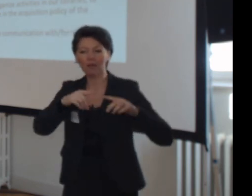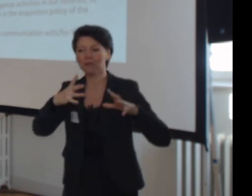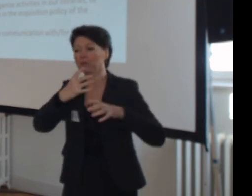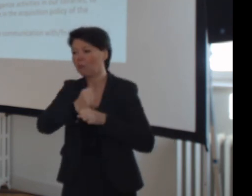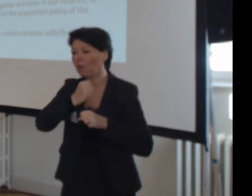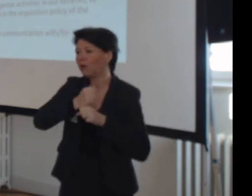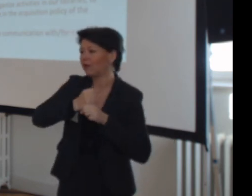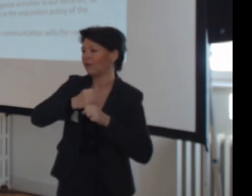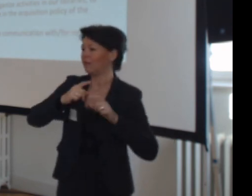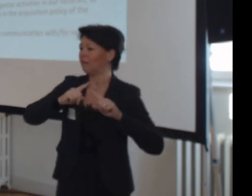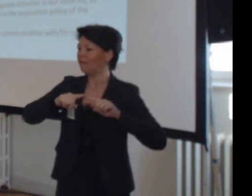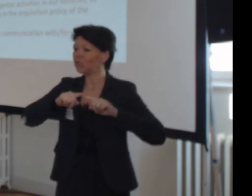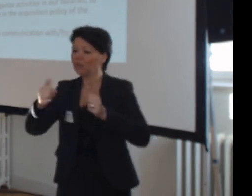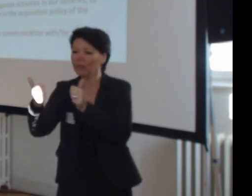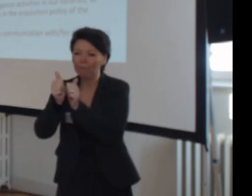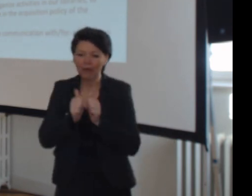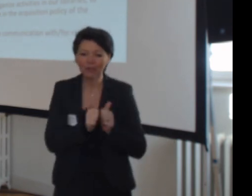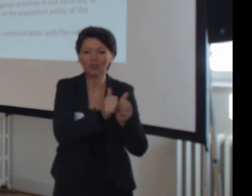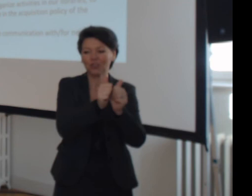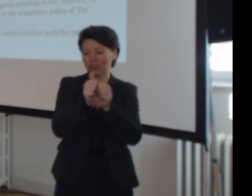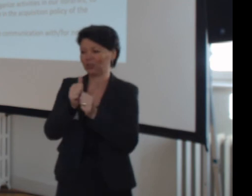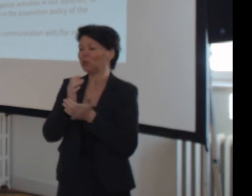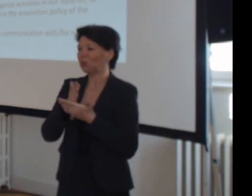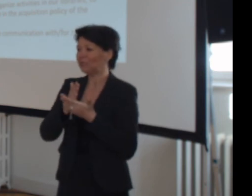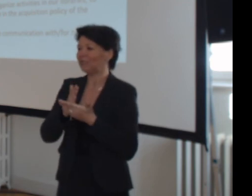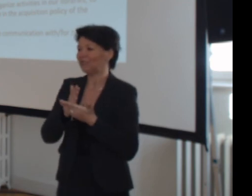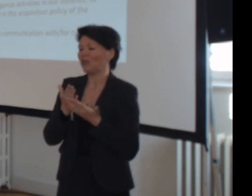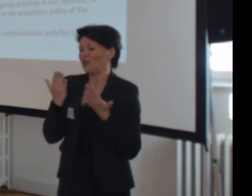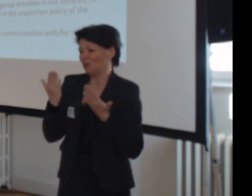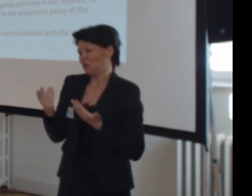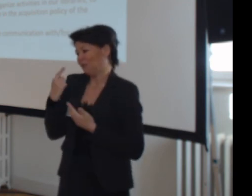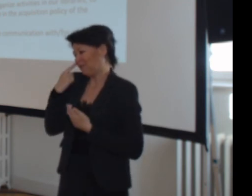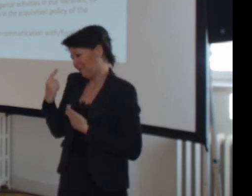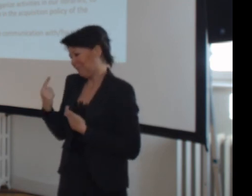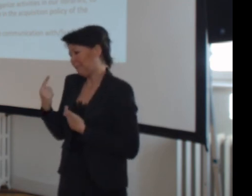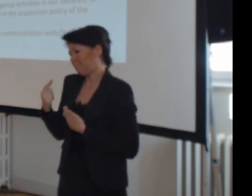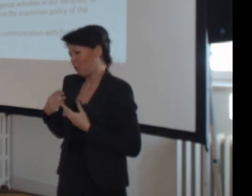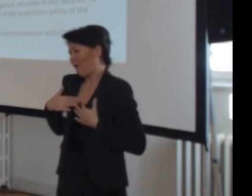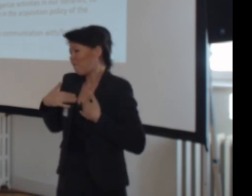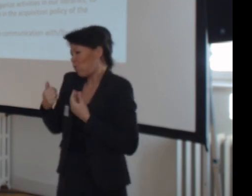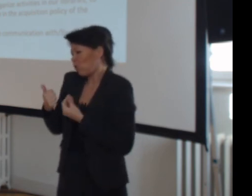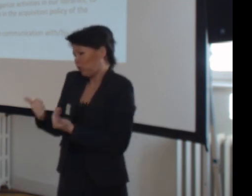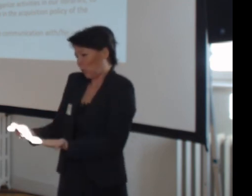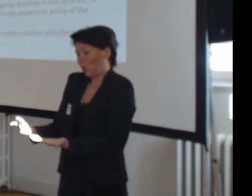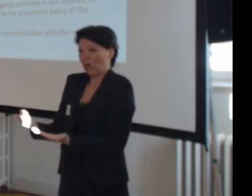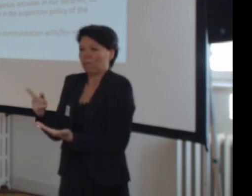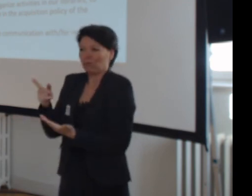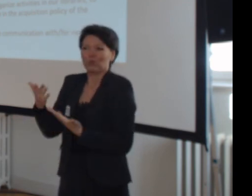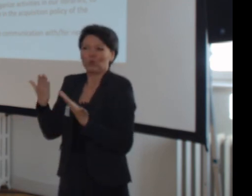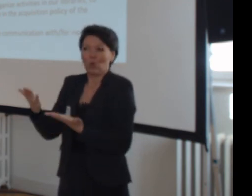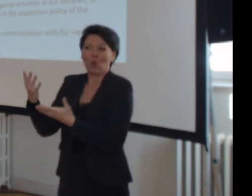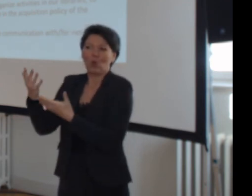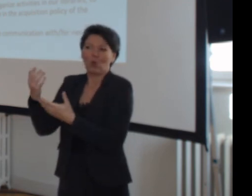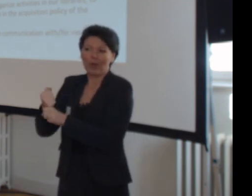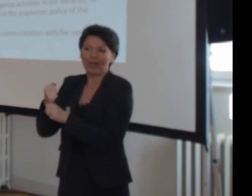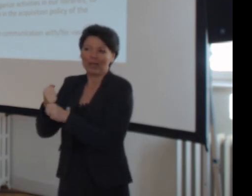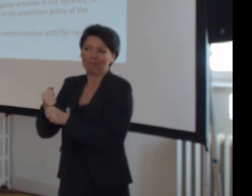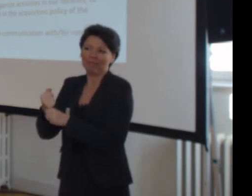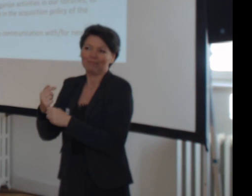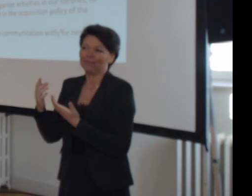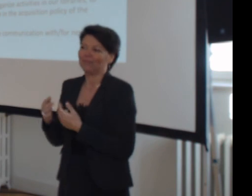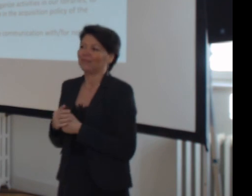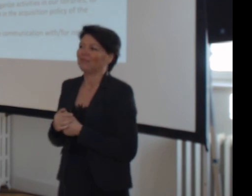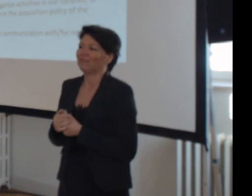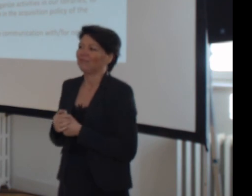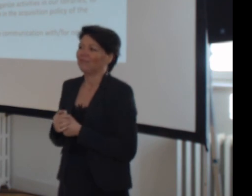collaboration with different partners, we feel that this is the way we need to work, the